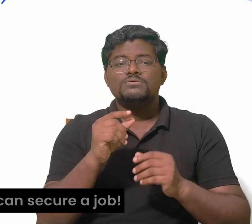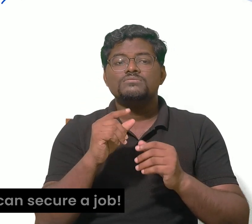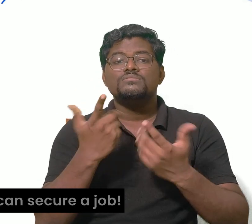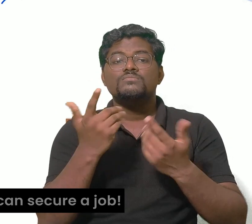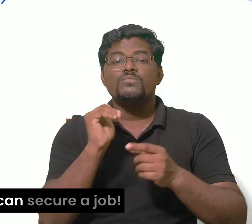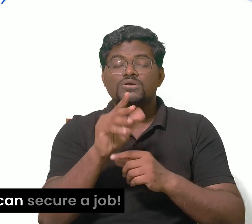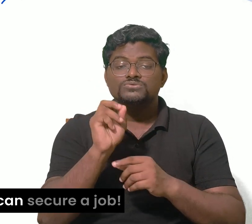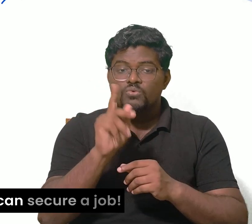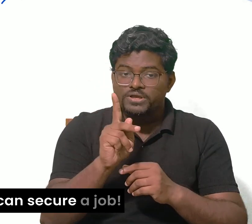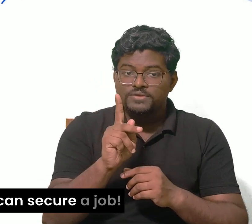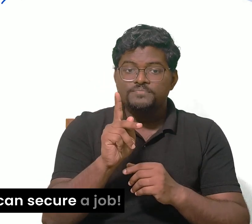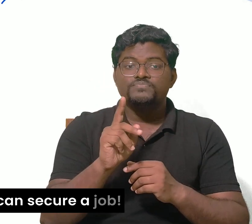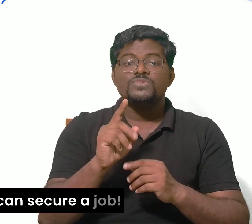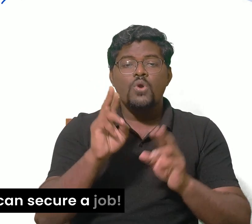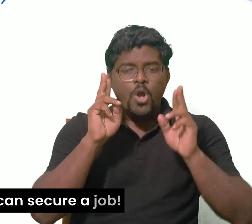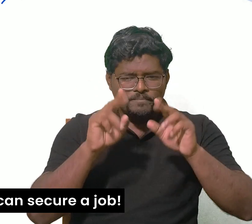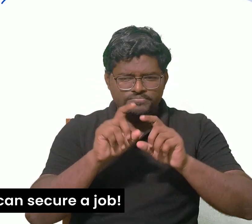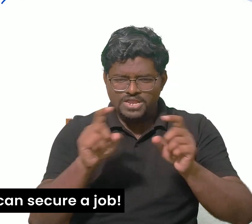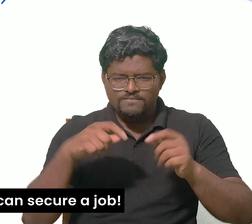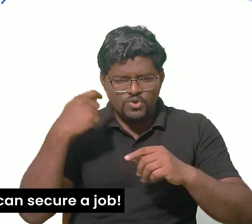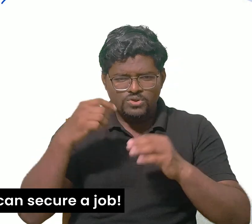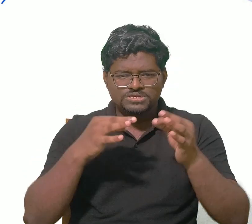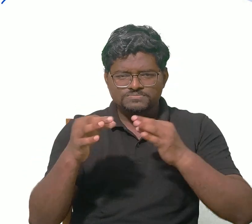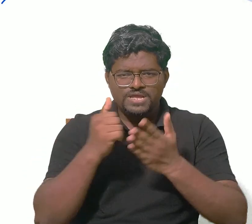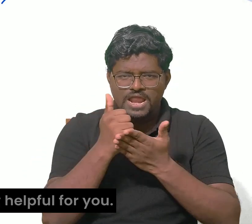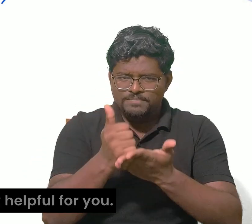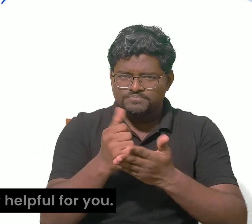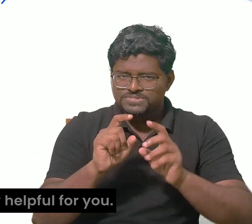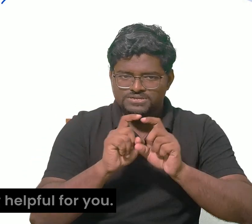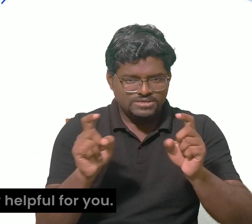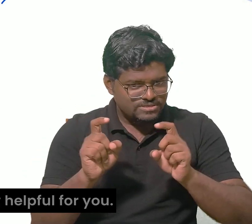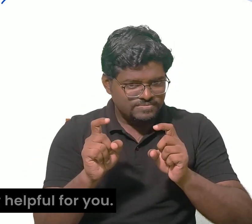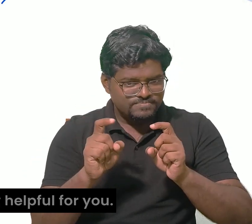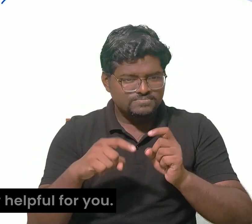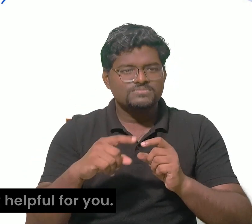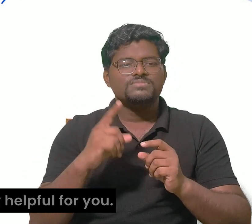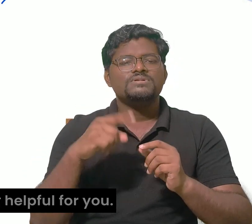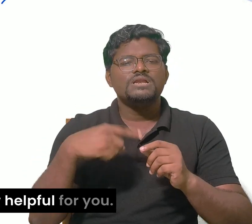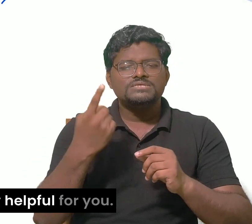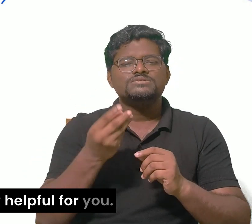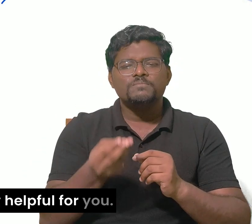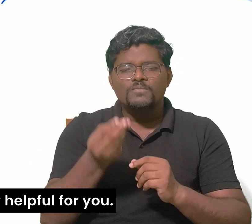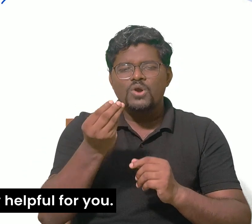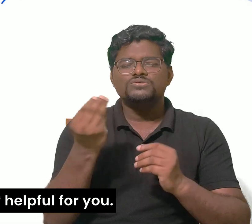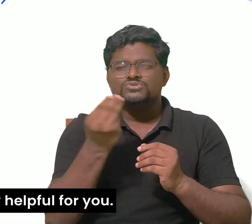definitely you will get one posting. Okay. Hopefully this video will be really helpful for you. I think